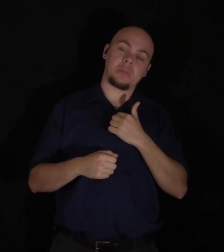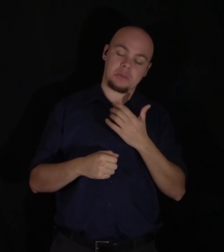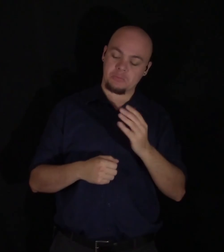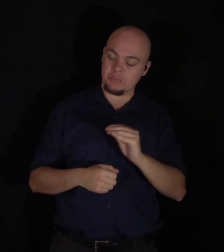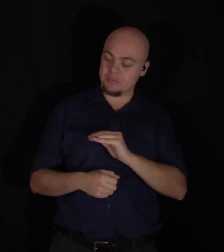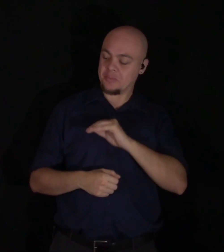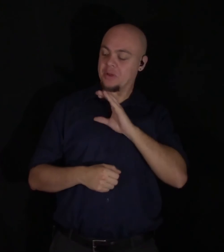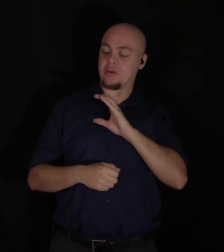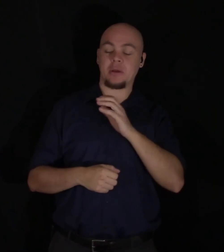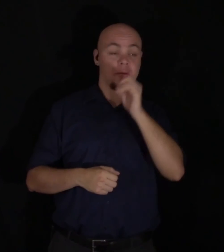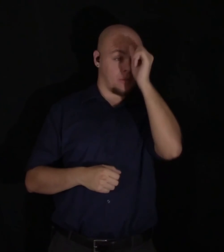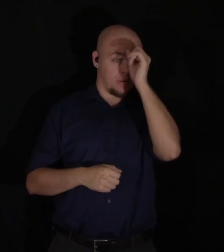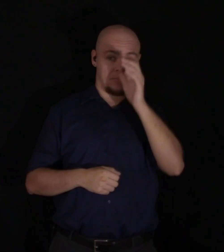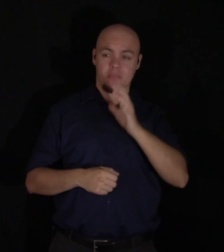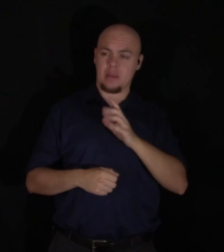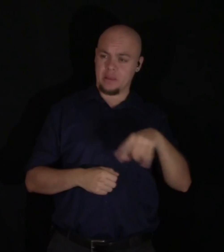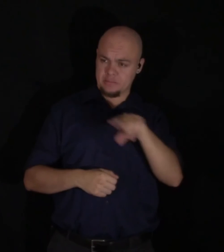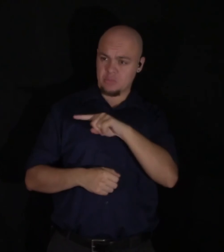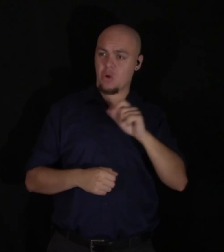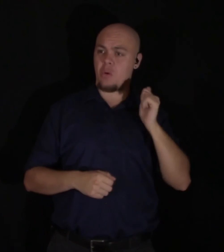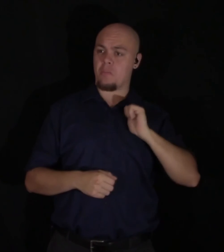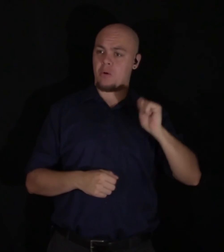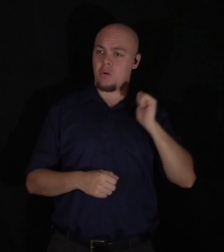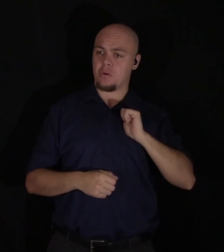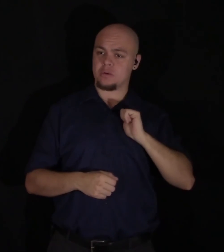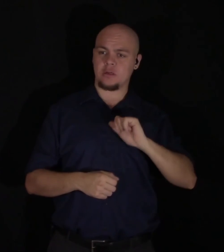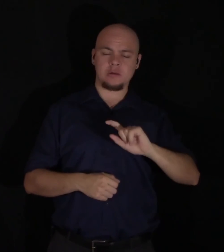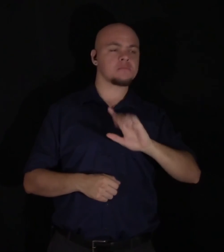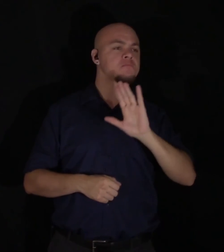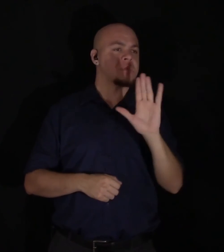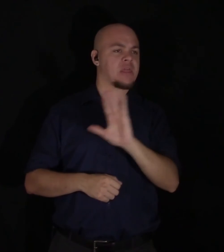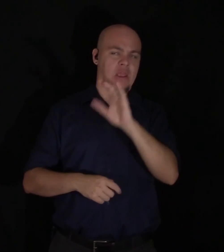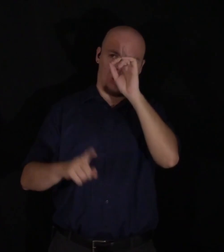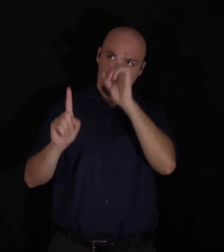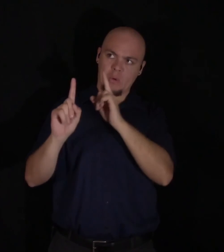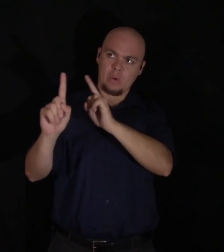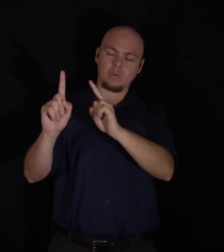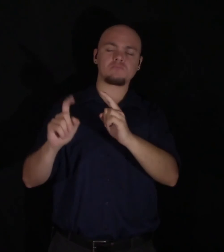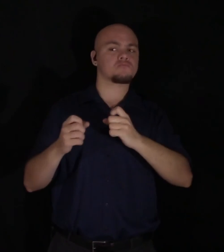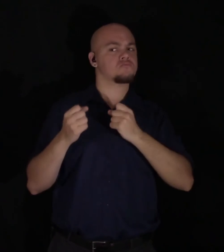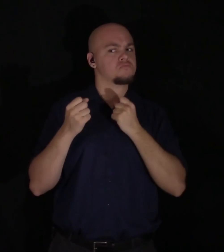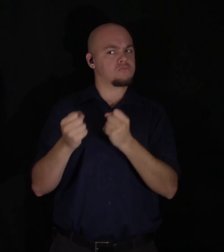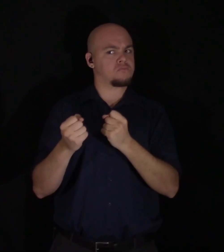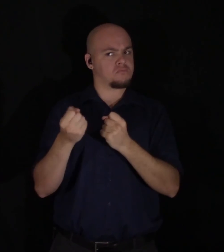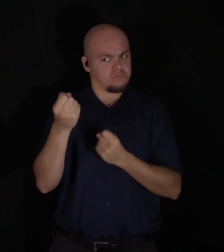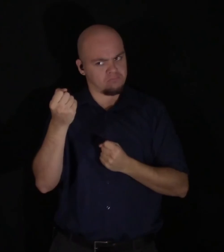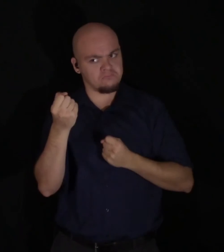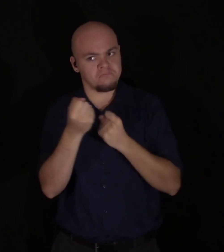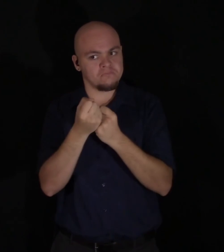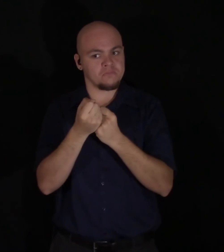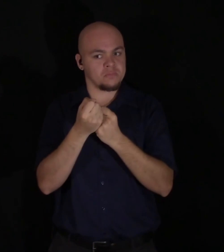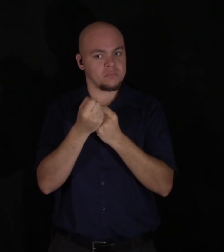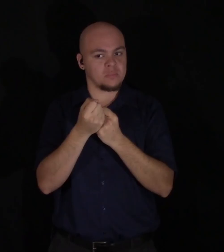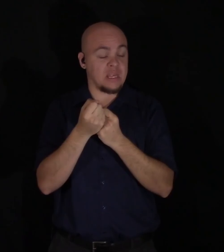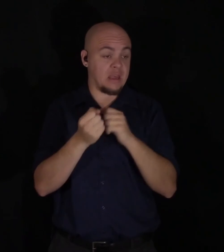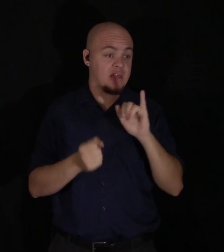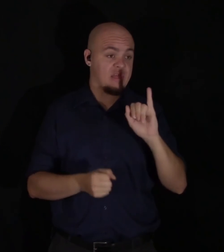My men are bold and apparently firm of purpose, nor do the floating sheets of ice that continually